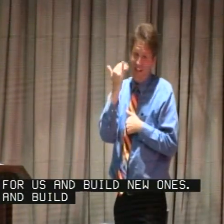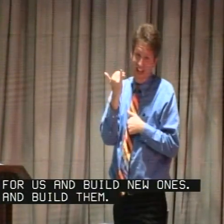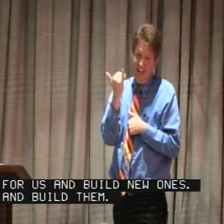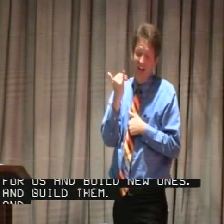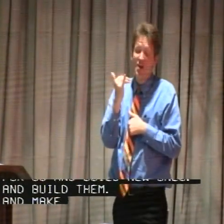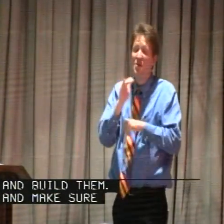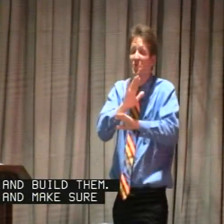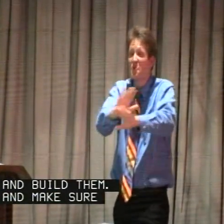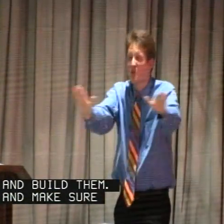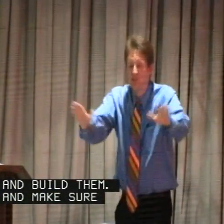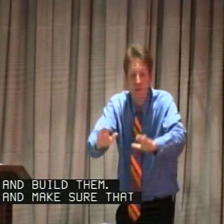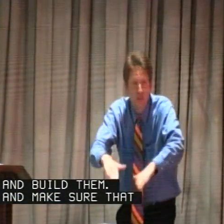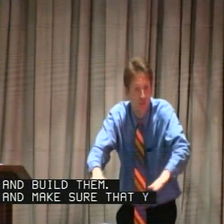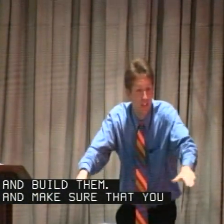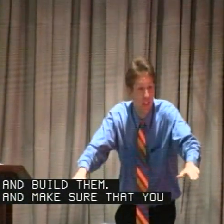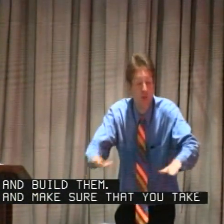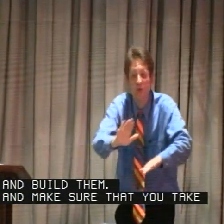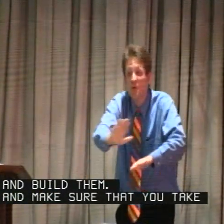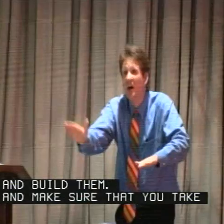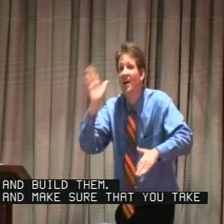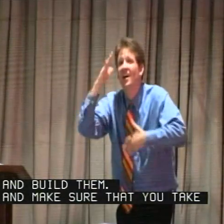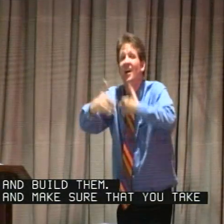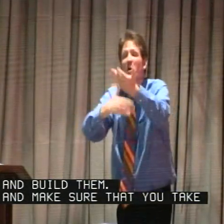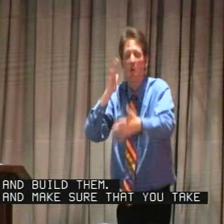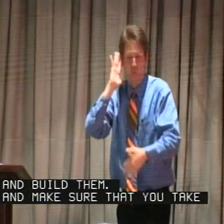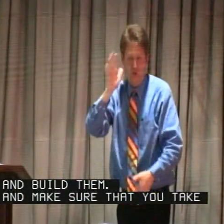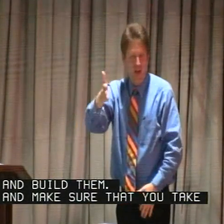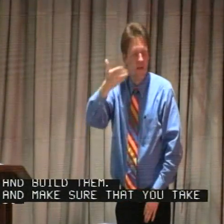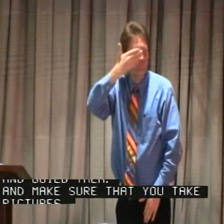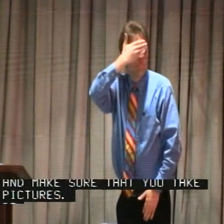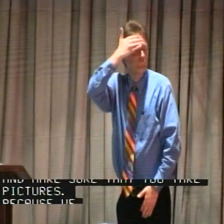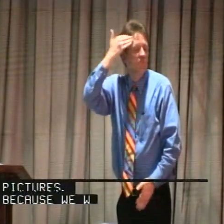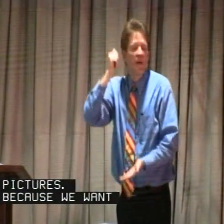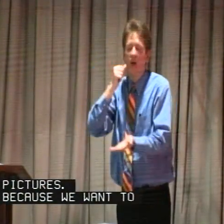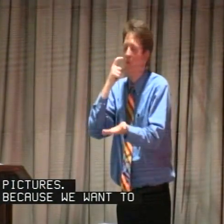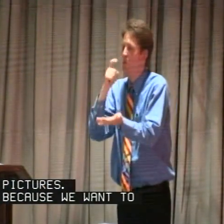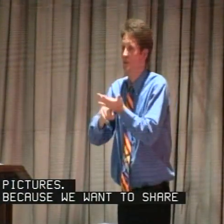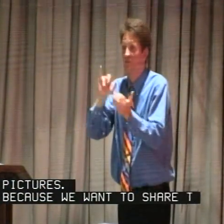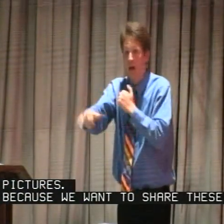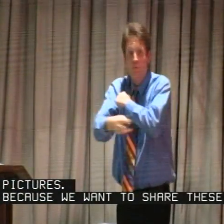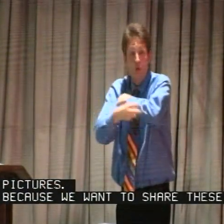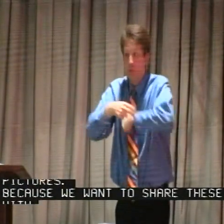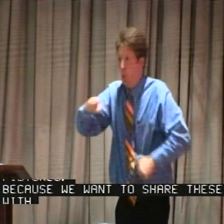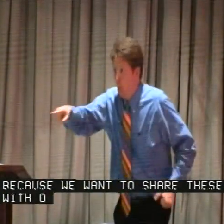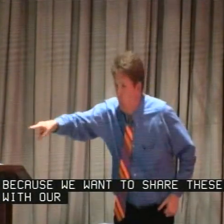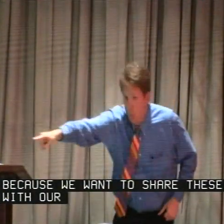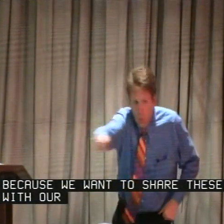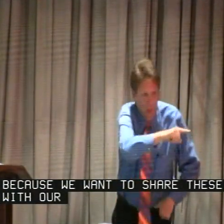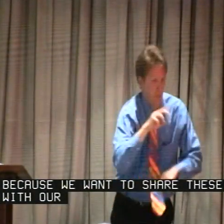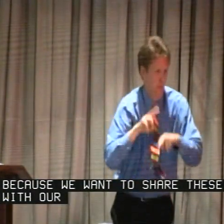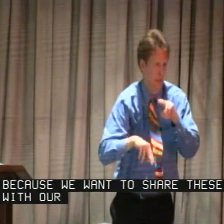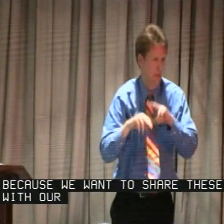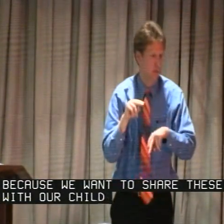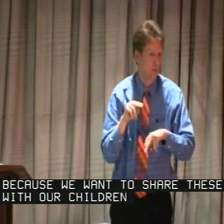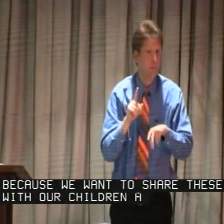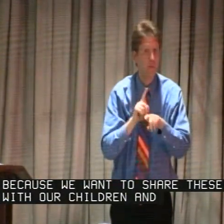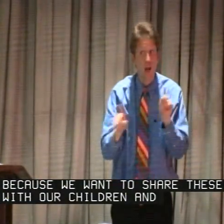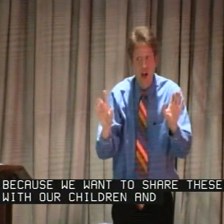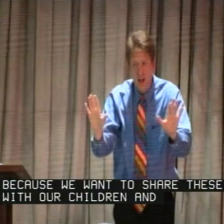pictures, because we want to share these with our children and grandchildren, because many people will not recognize or